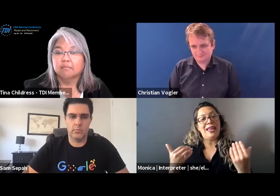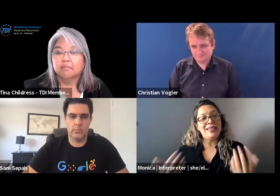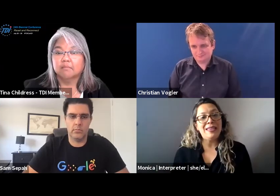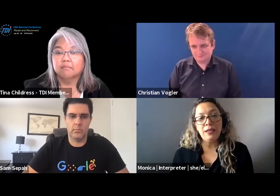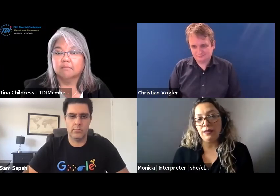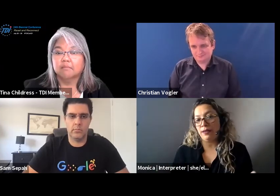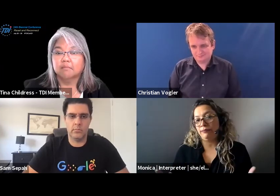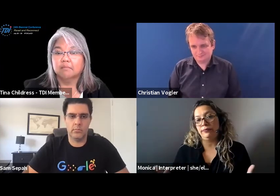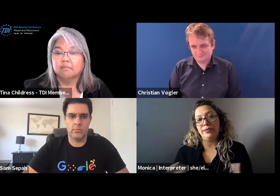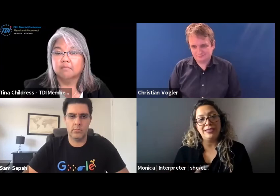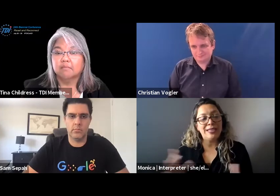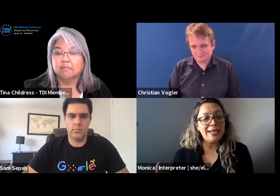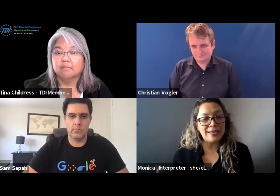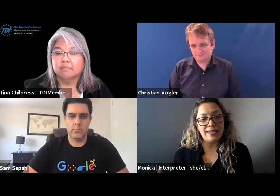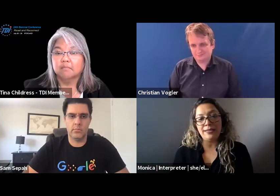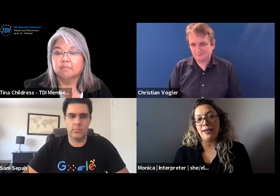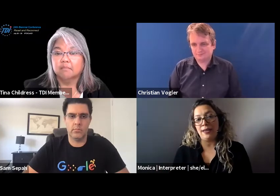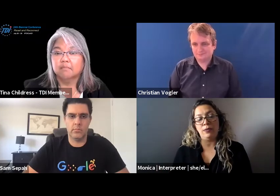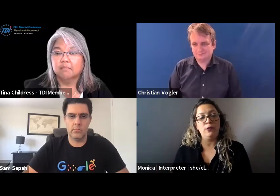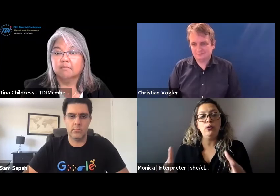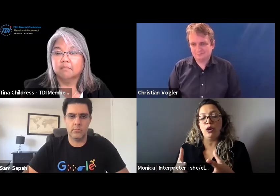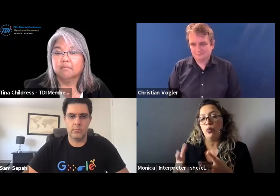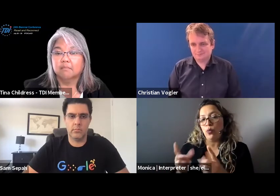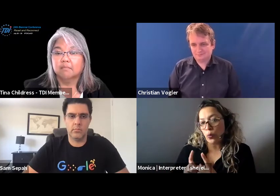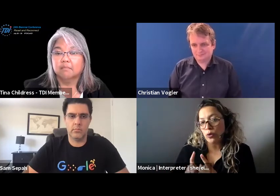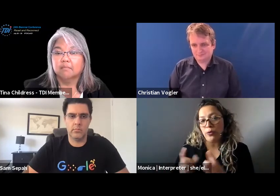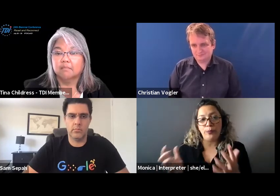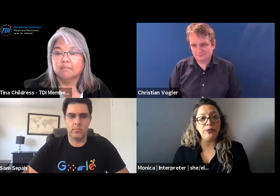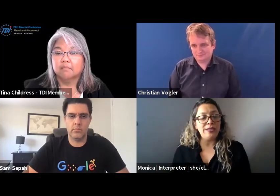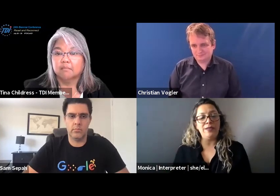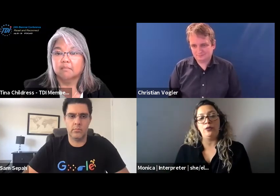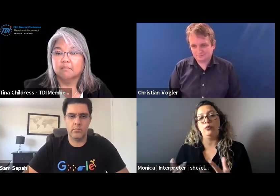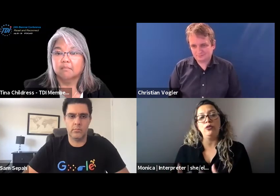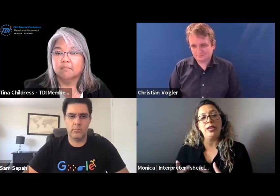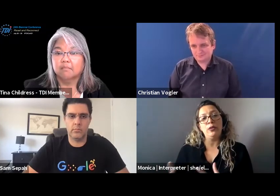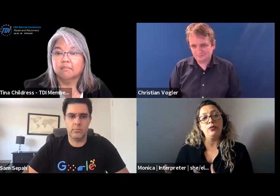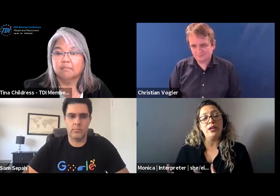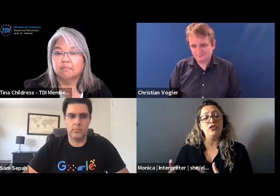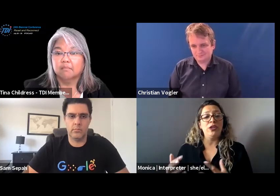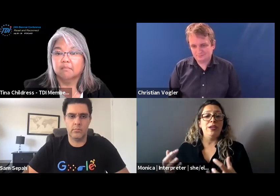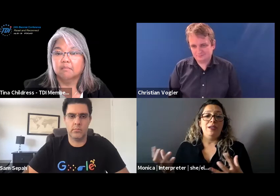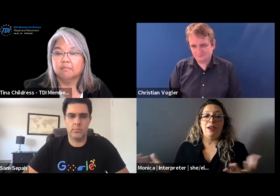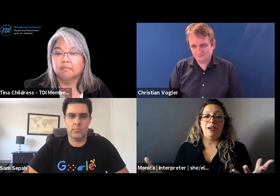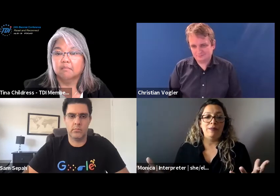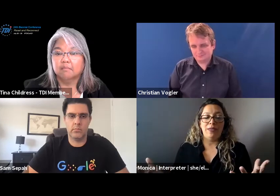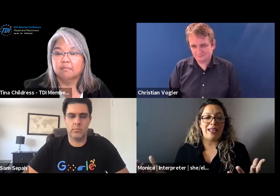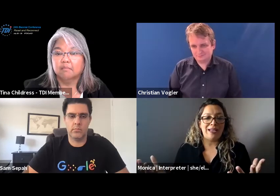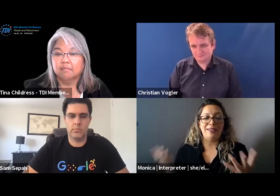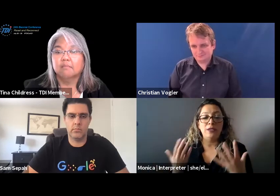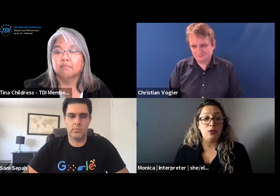right? Anything could disconnect at any time. If you are one-on-one with a person, if you're communicating through touch, that access